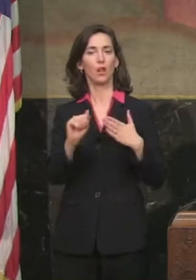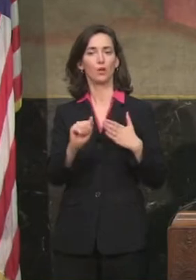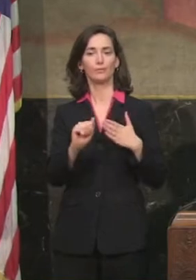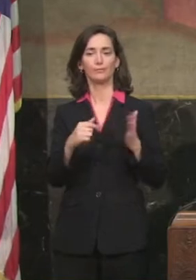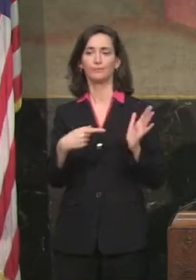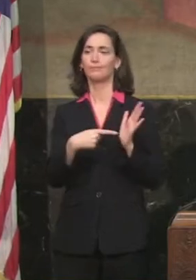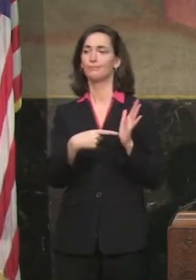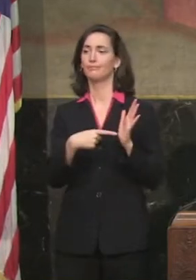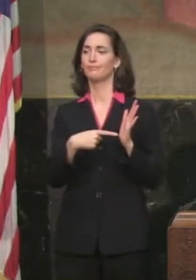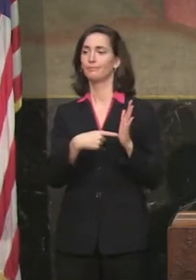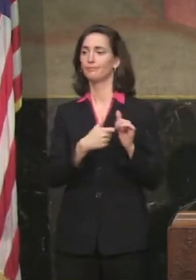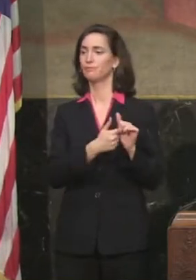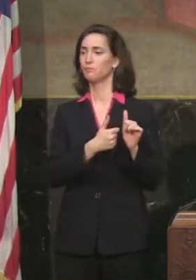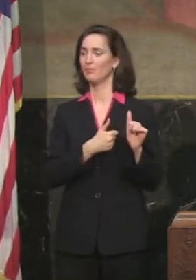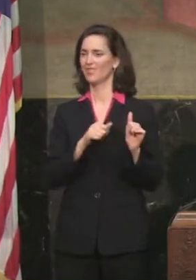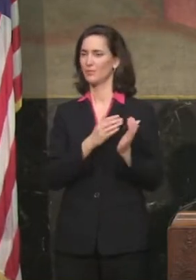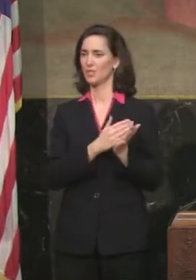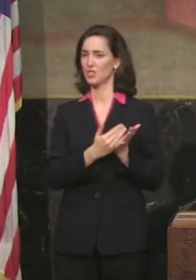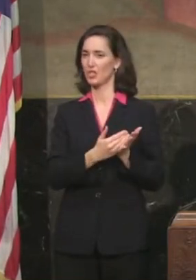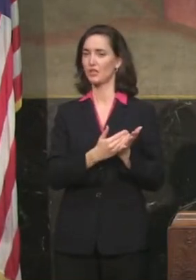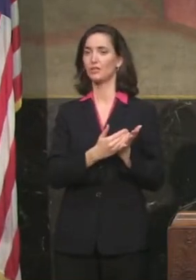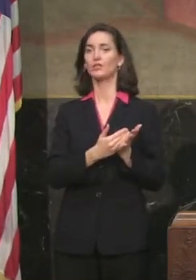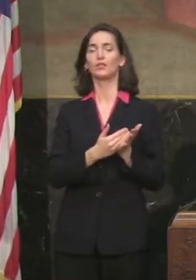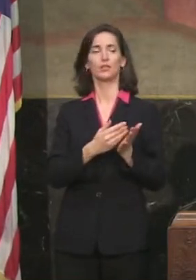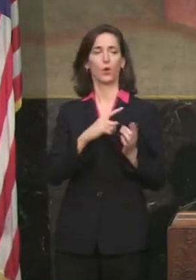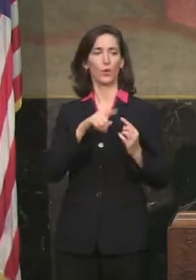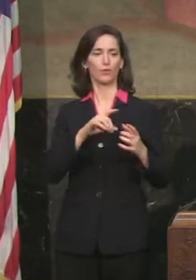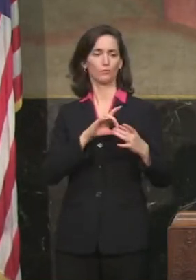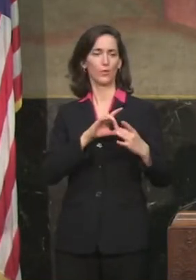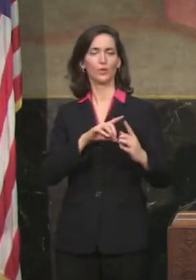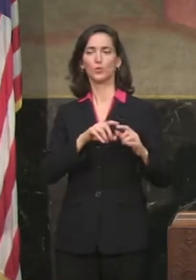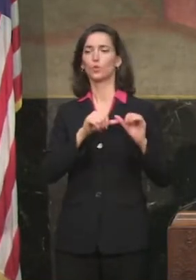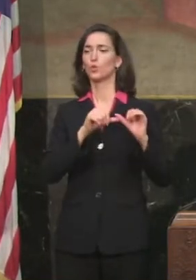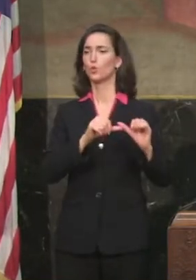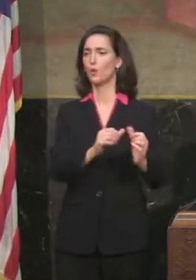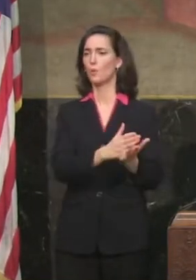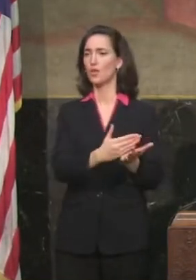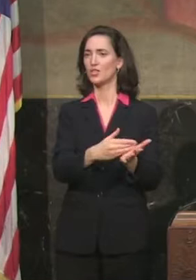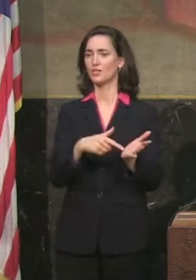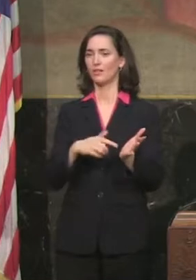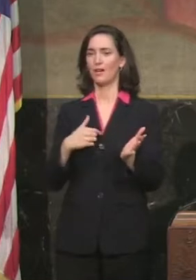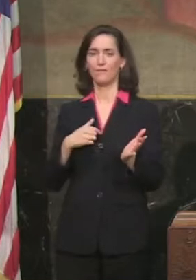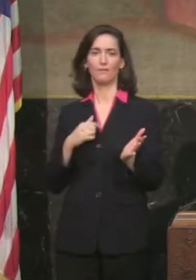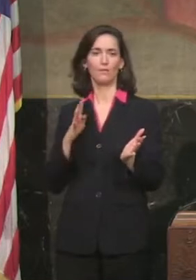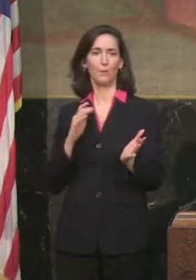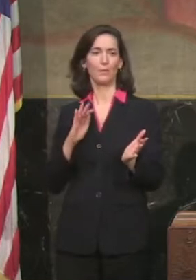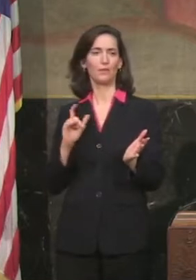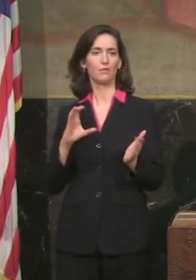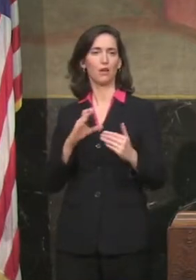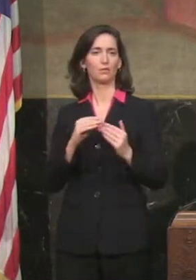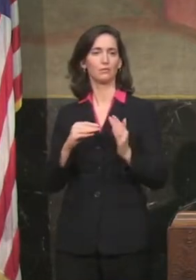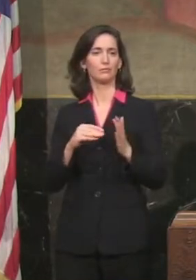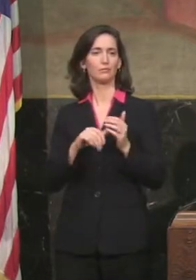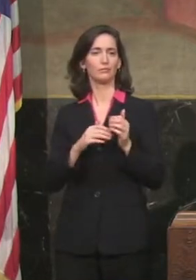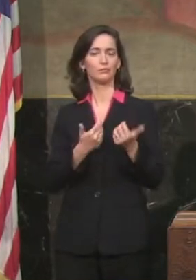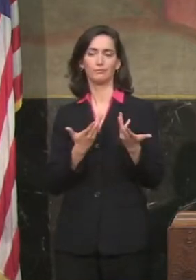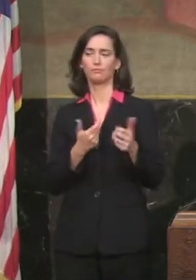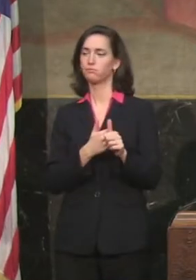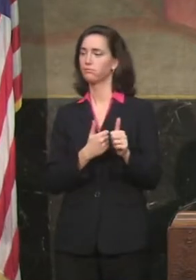hole in the budget as it relates to a continuation budget. It nevertheless funds higher